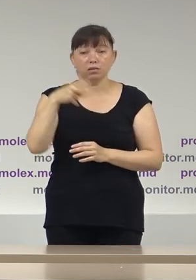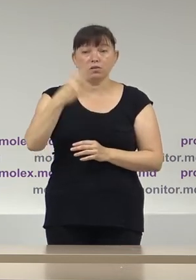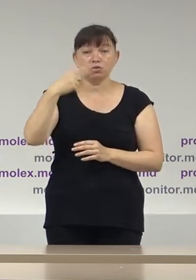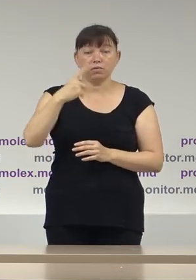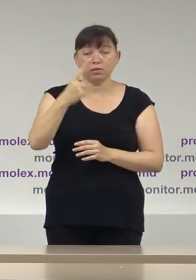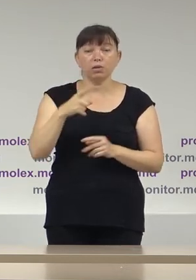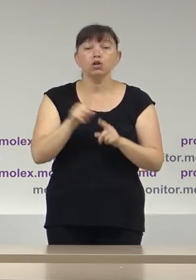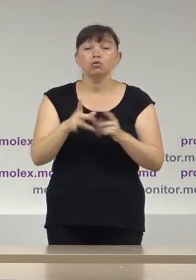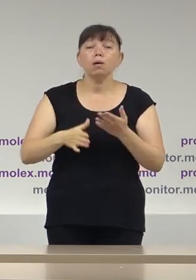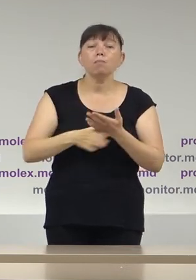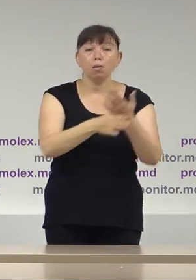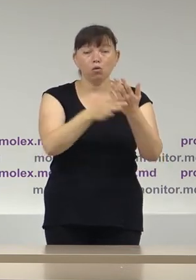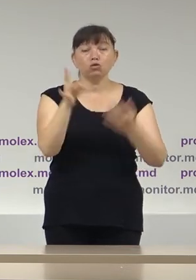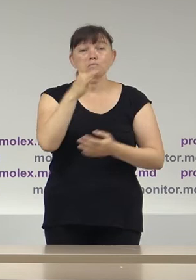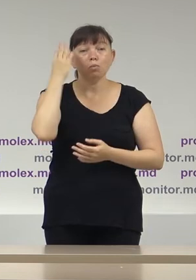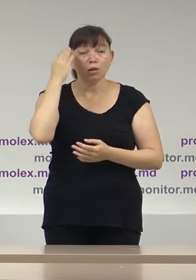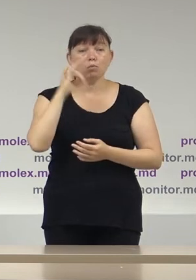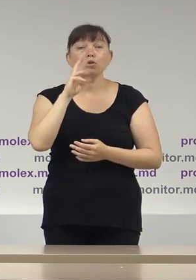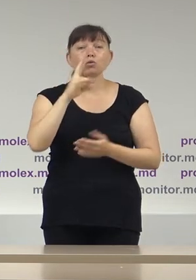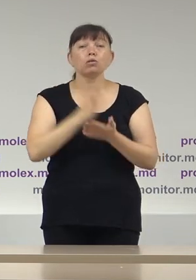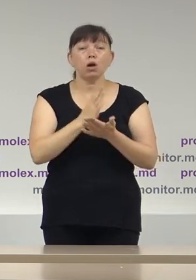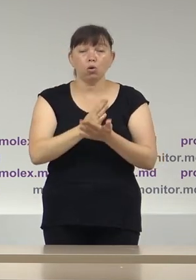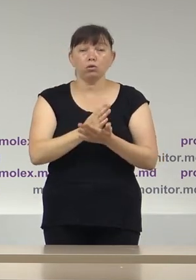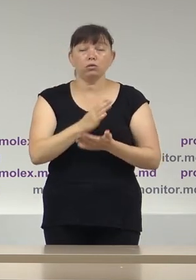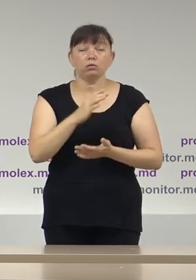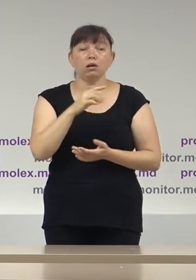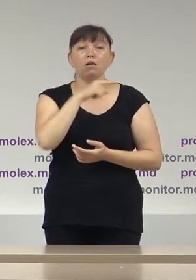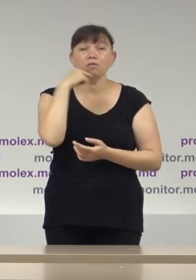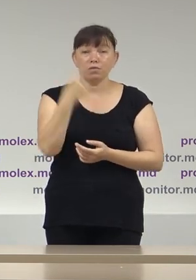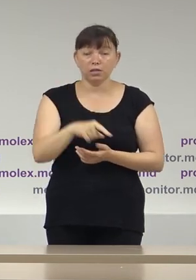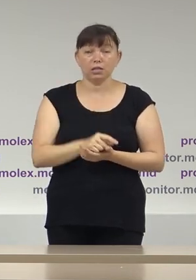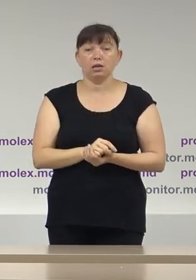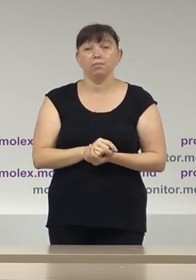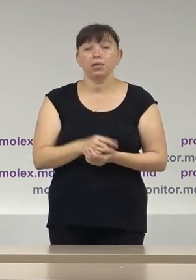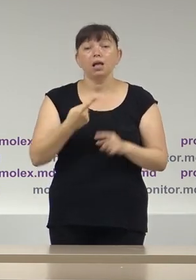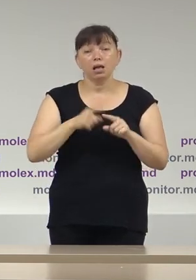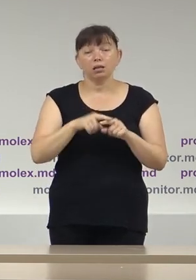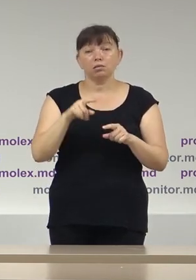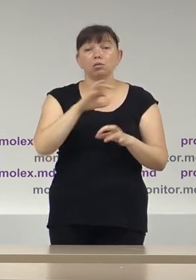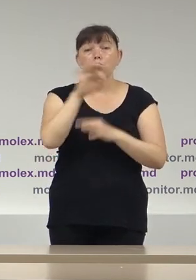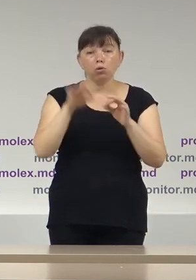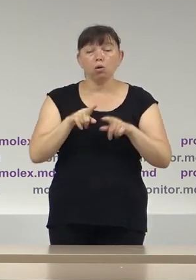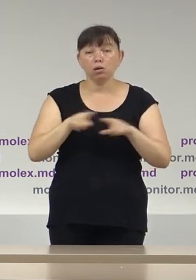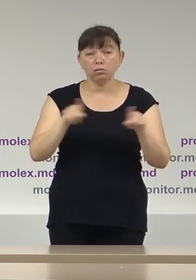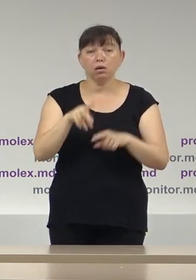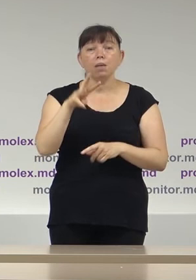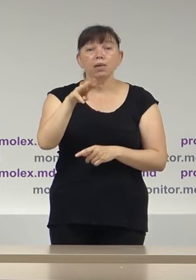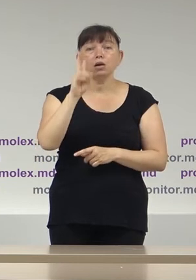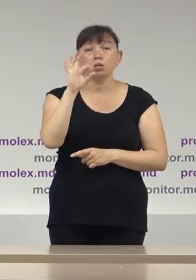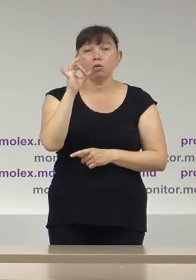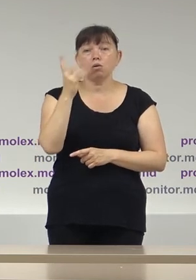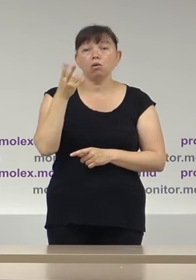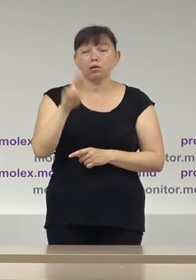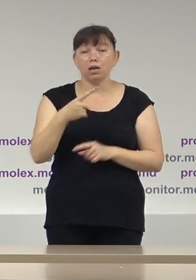11th of July. So it's a project launched on 15th of March 2020 with a declared purpose to help Moldovan citizens in the